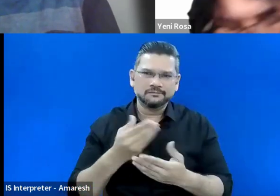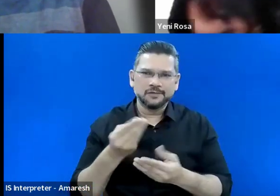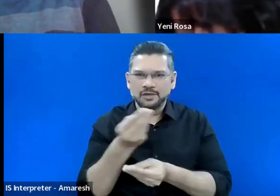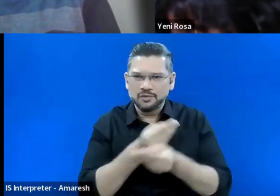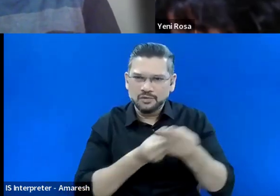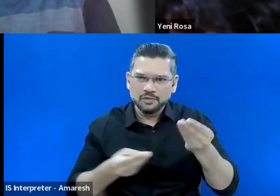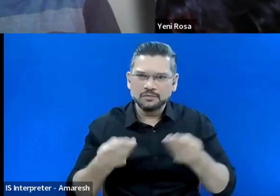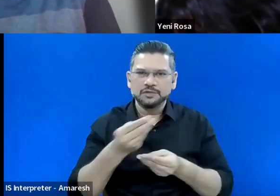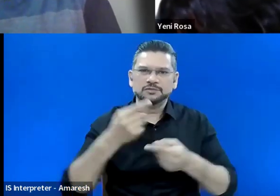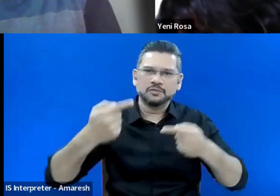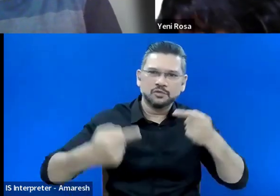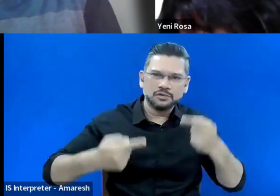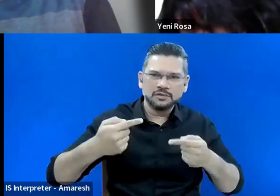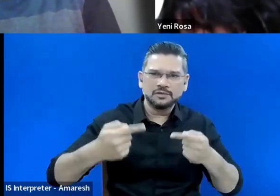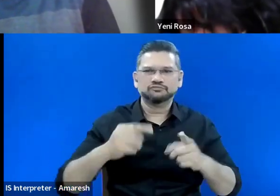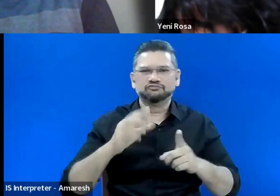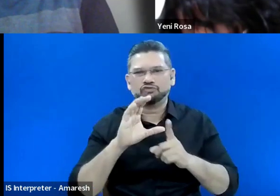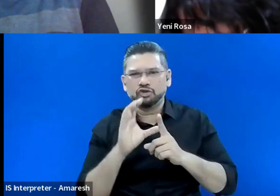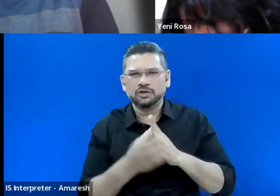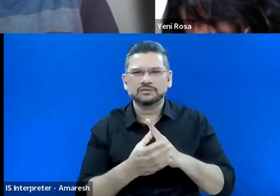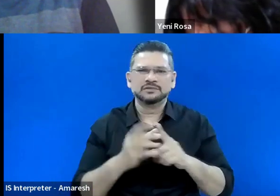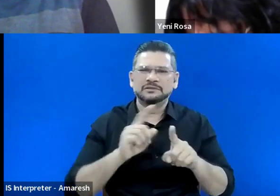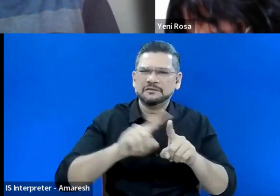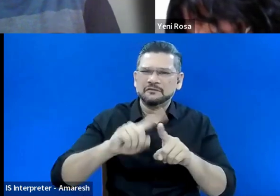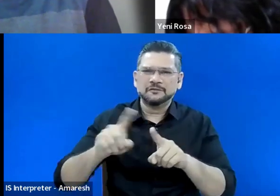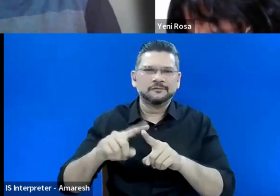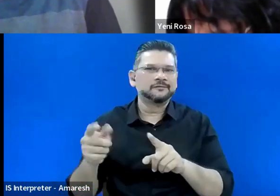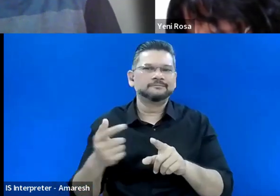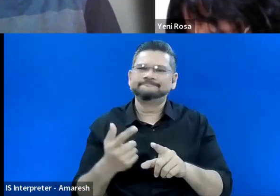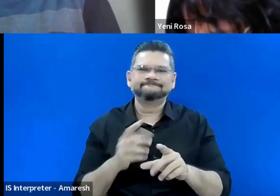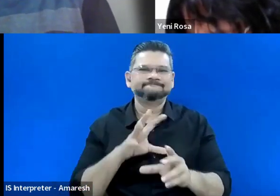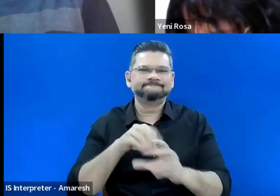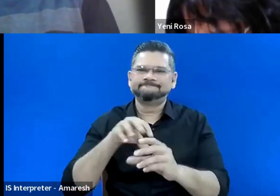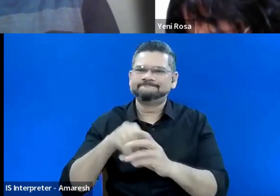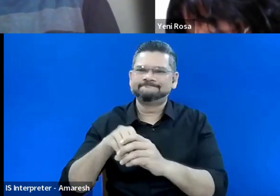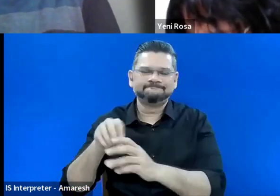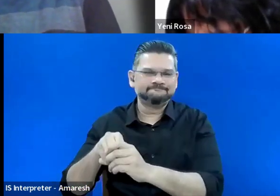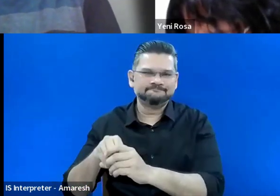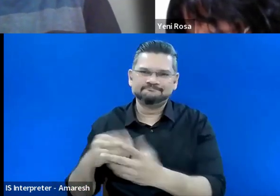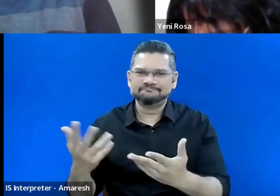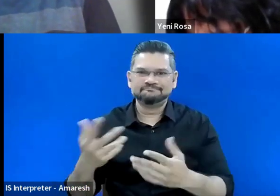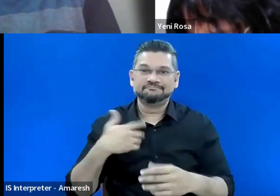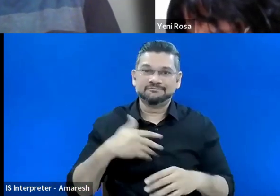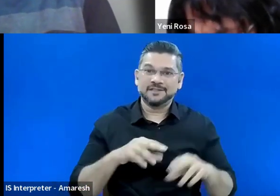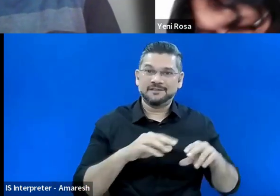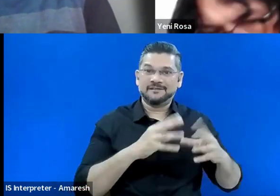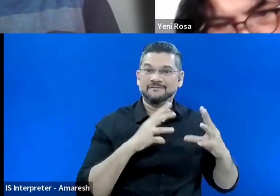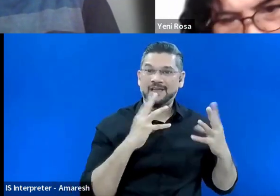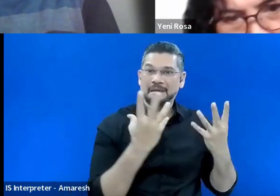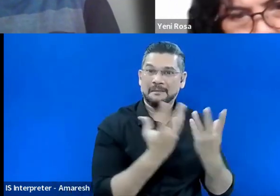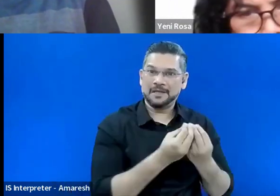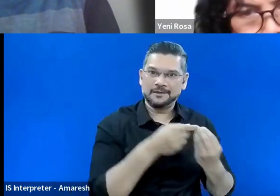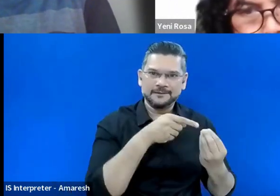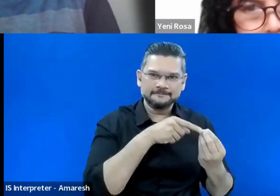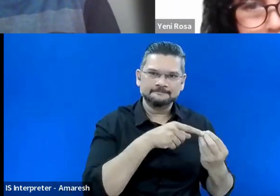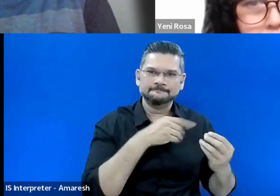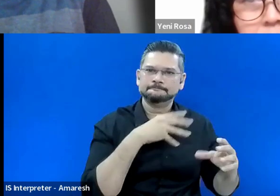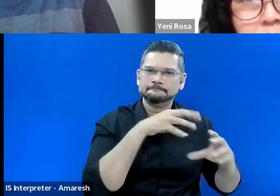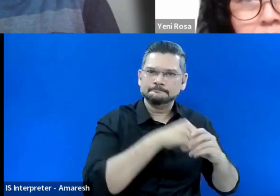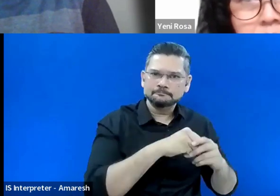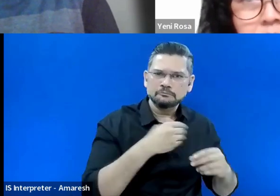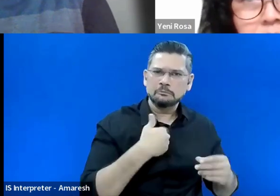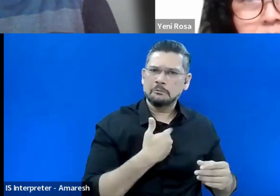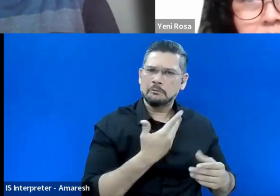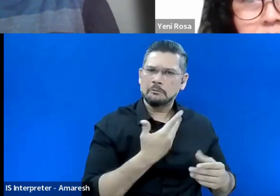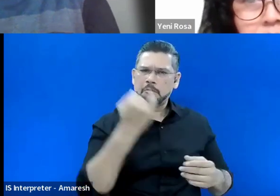opportunities. In friend and family circles, our opinions are not at all respected, as well as we are labeled as